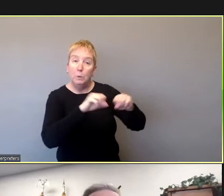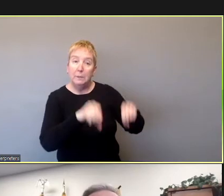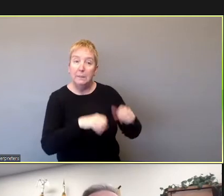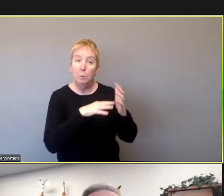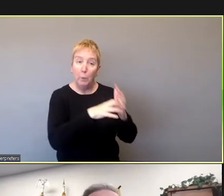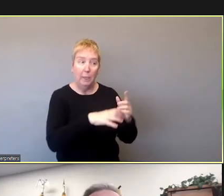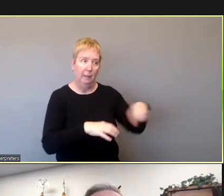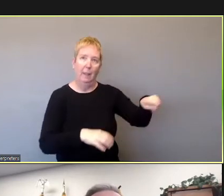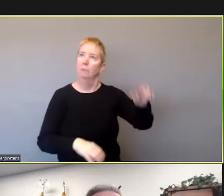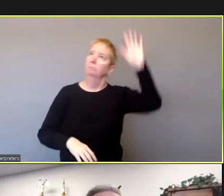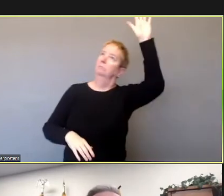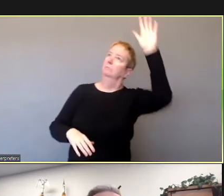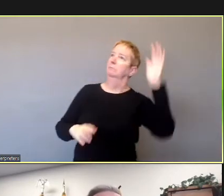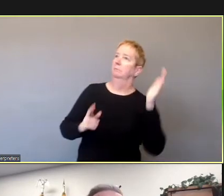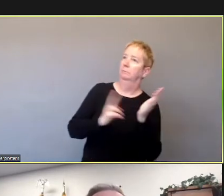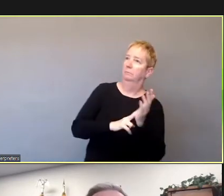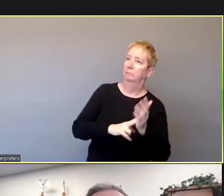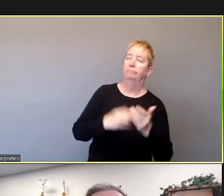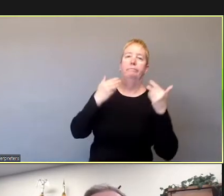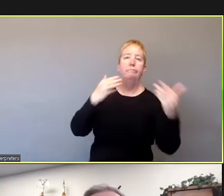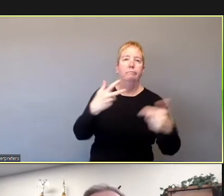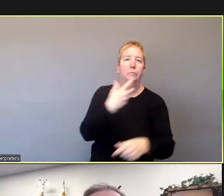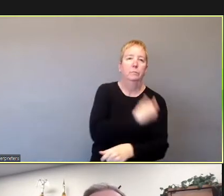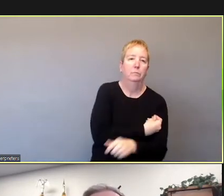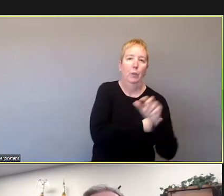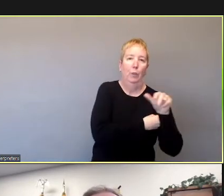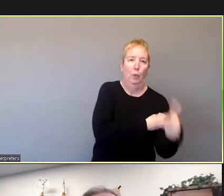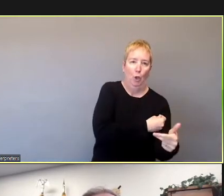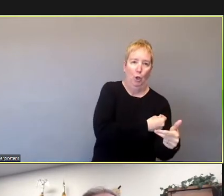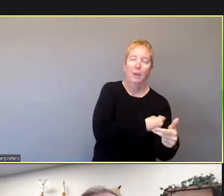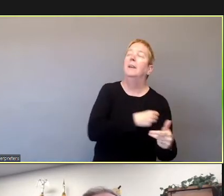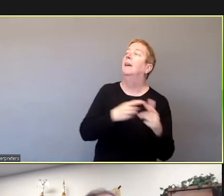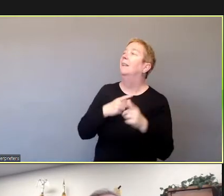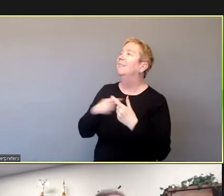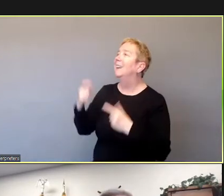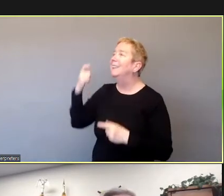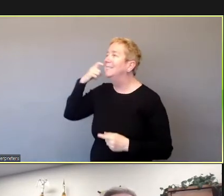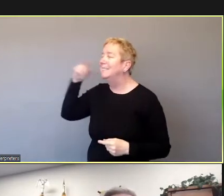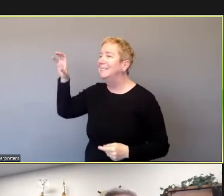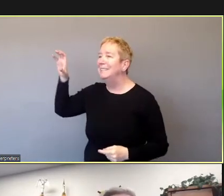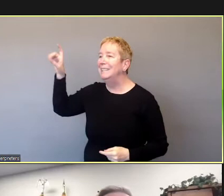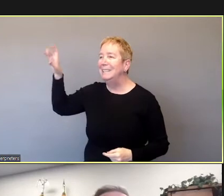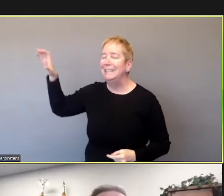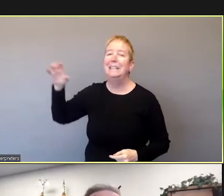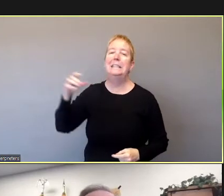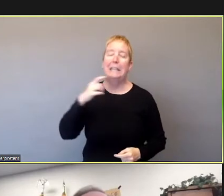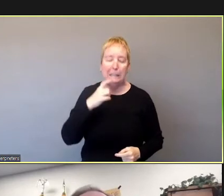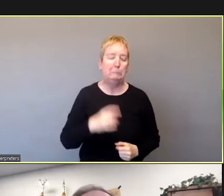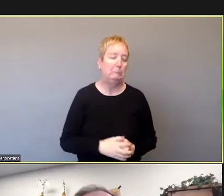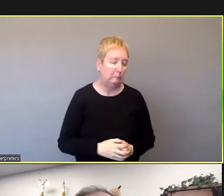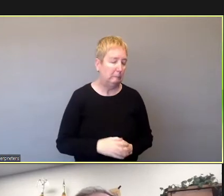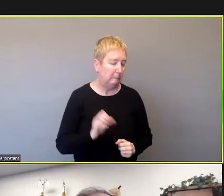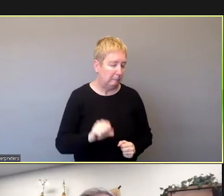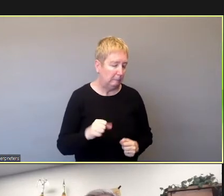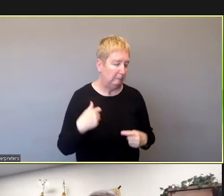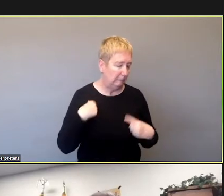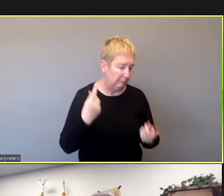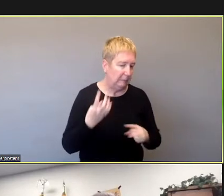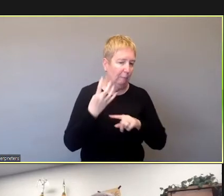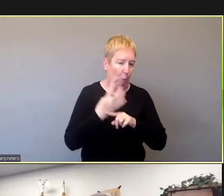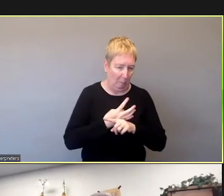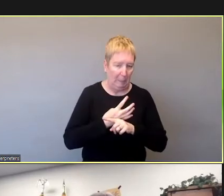dose of the vaccine. And then more recently, they came out and said, okay, the clock's ticking. It's been 4 months